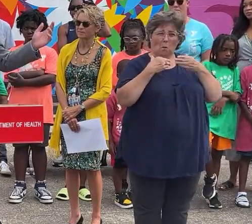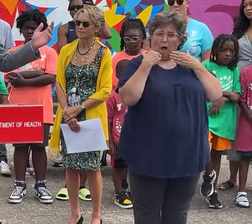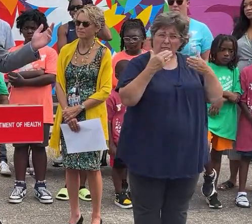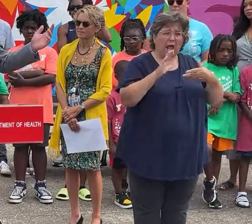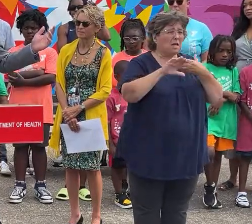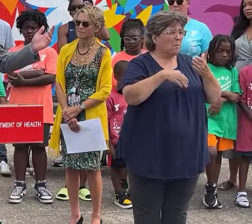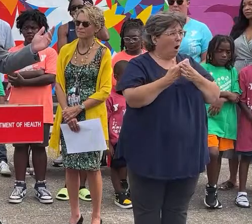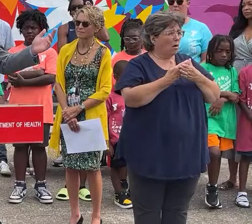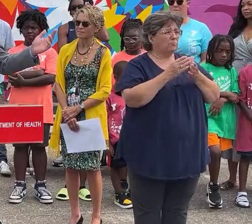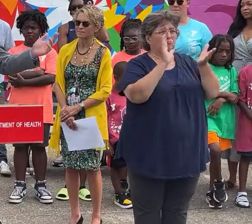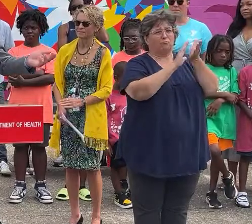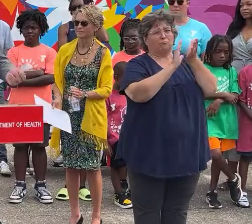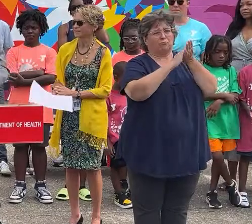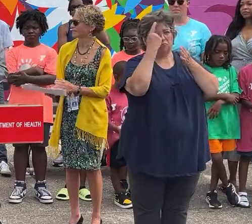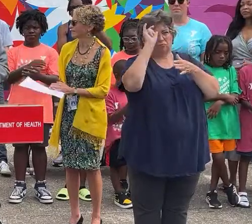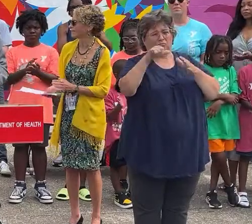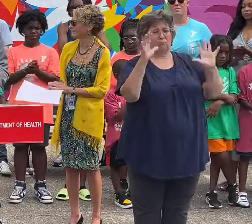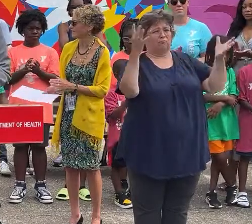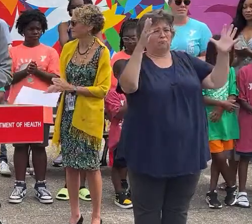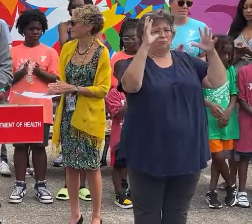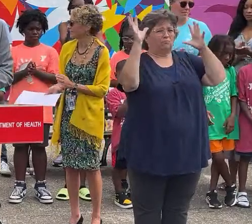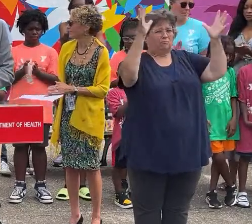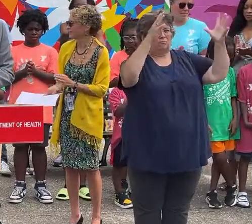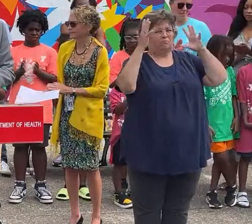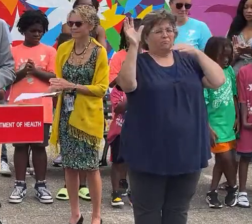thank them all. Let's all give them a round of applause.